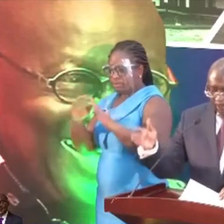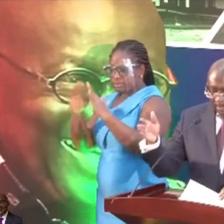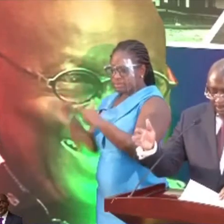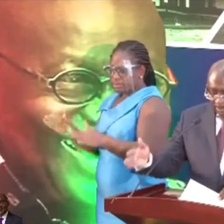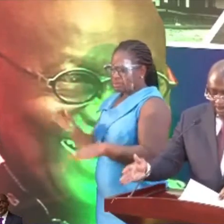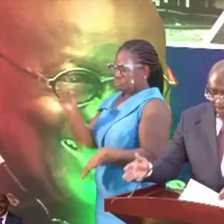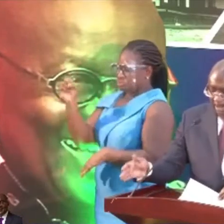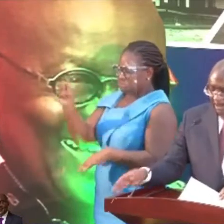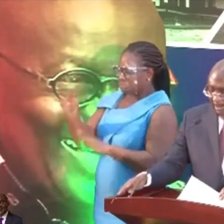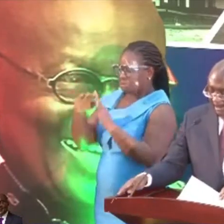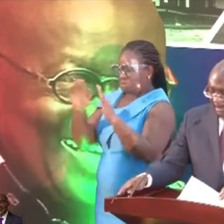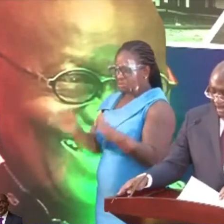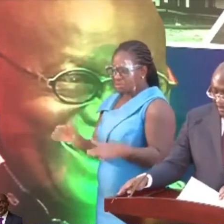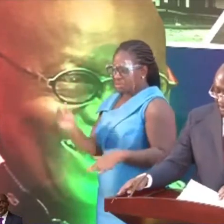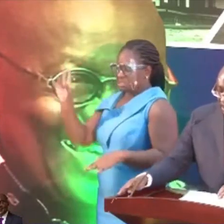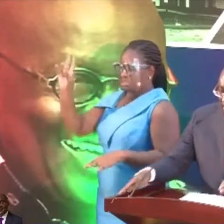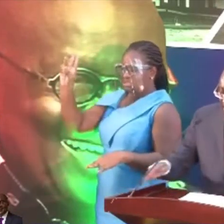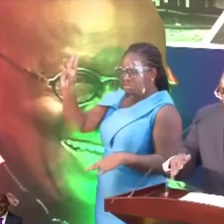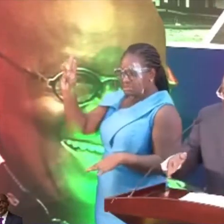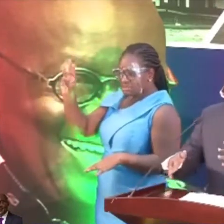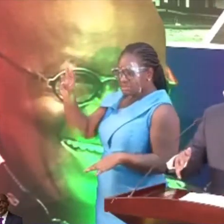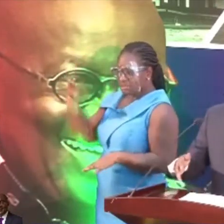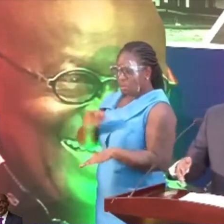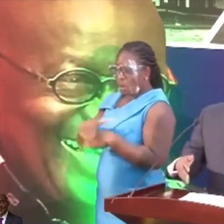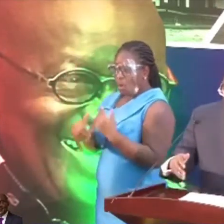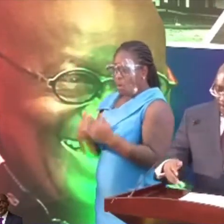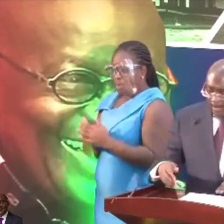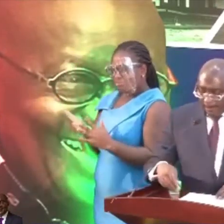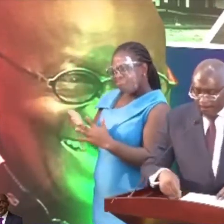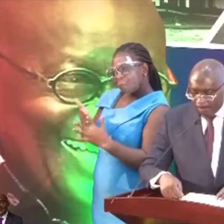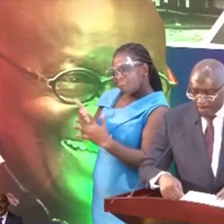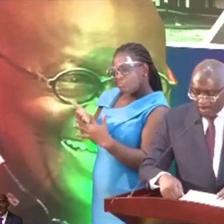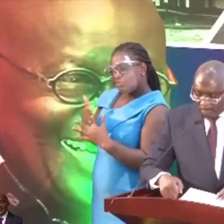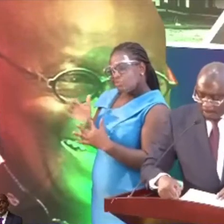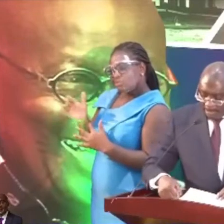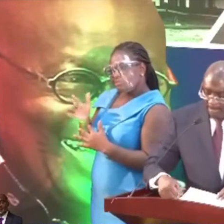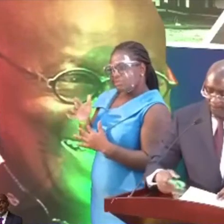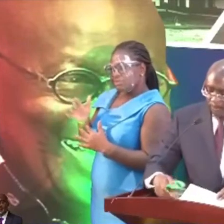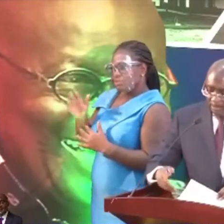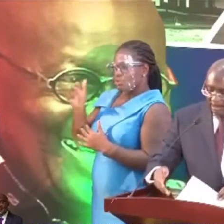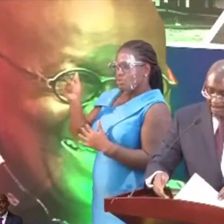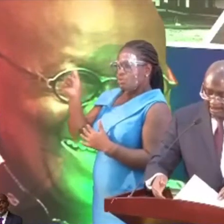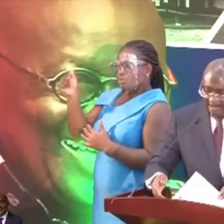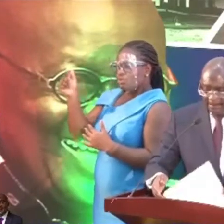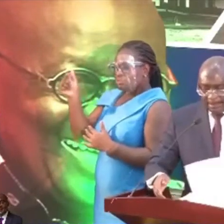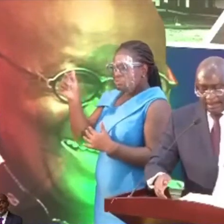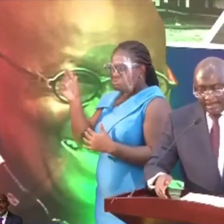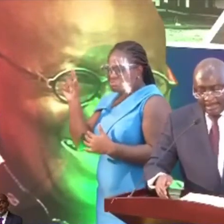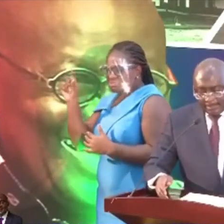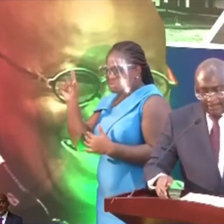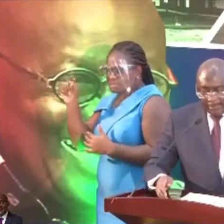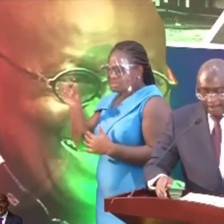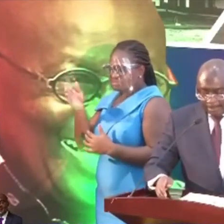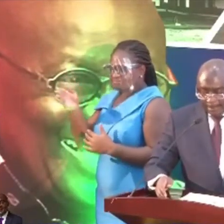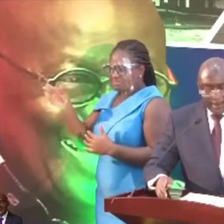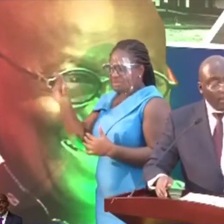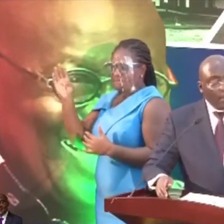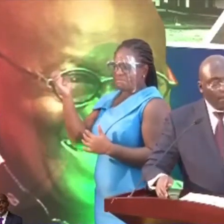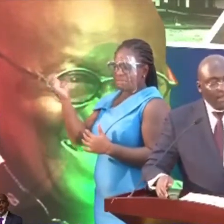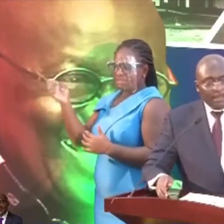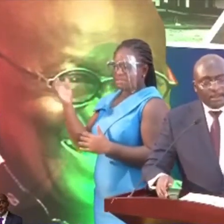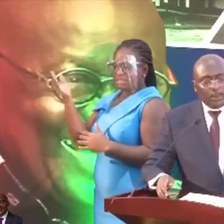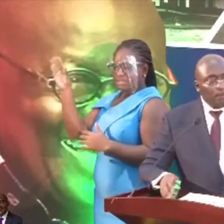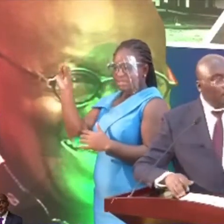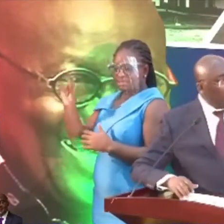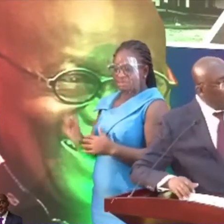12 housing units, 16 housing units, and they are between 20, 40, 80%, and 95%